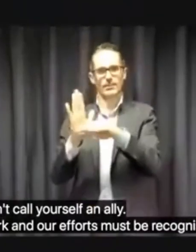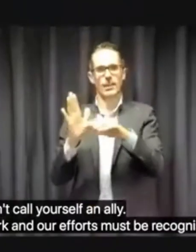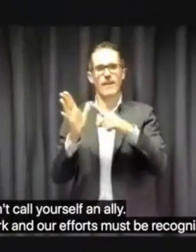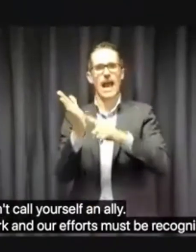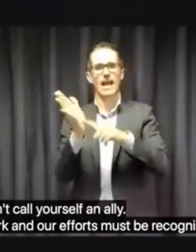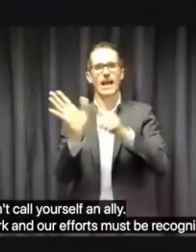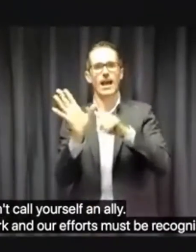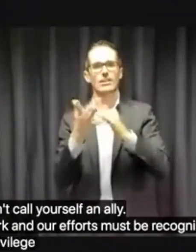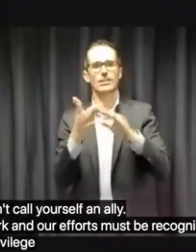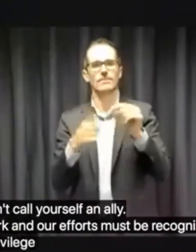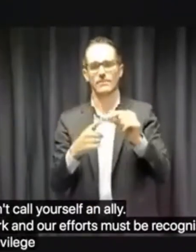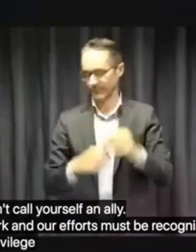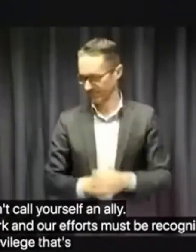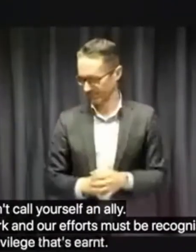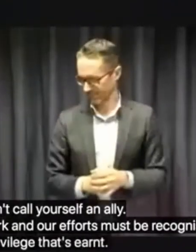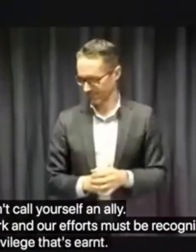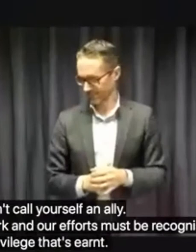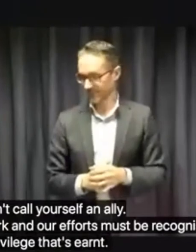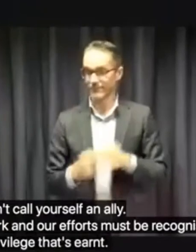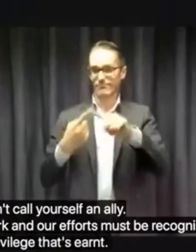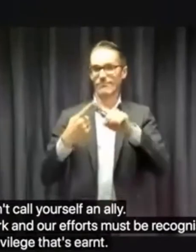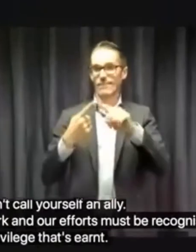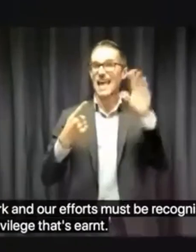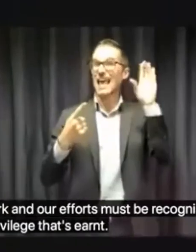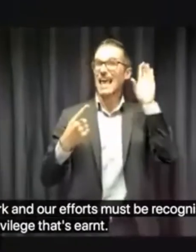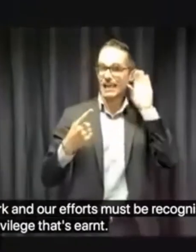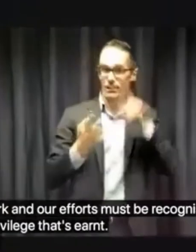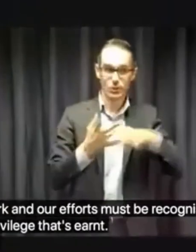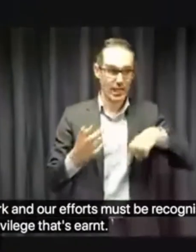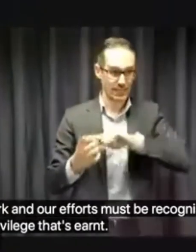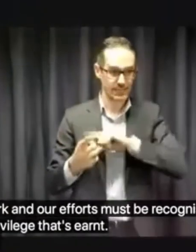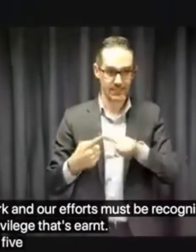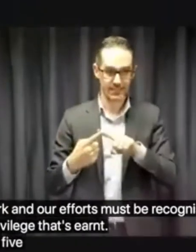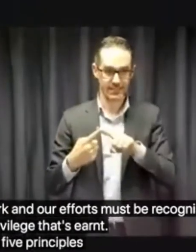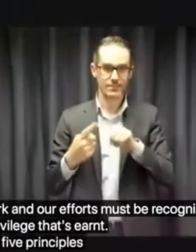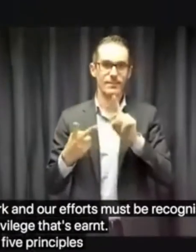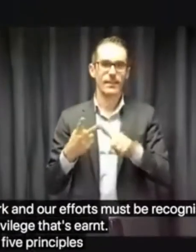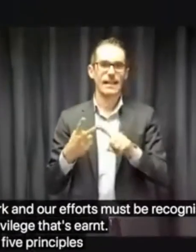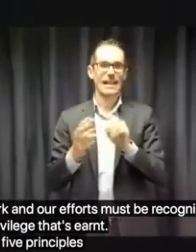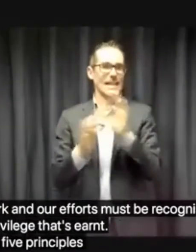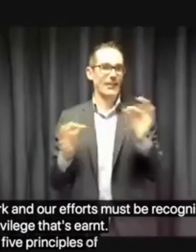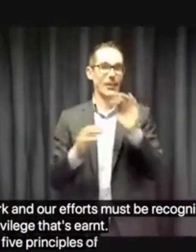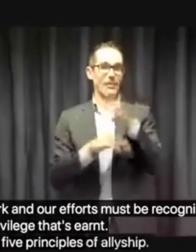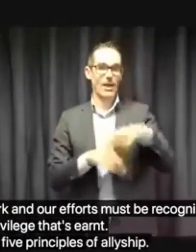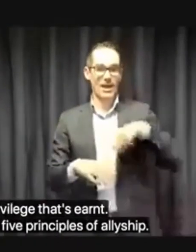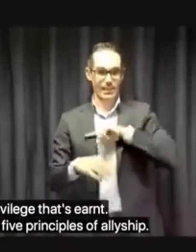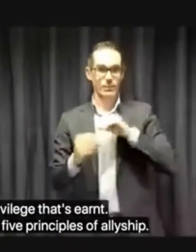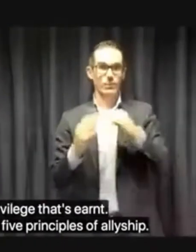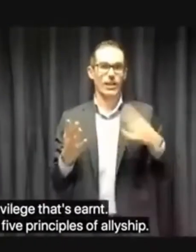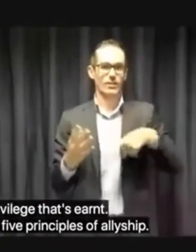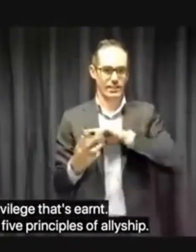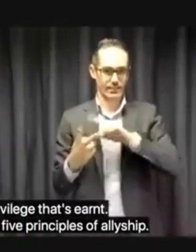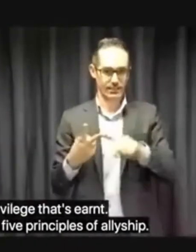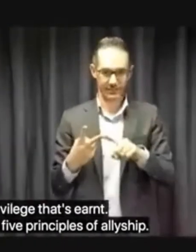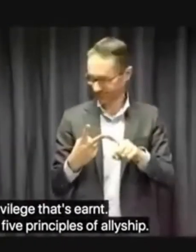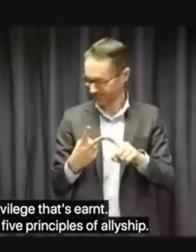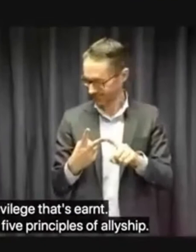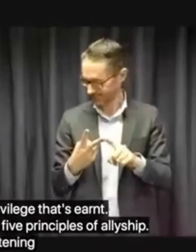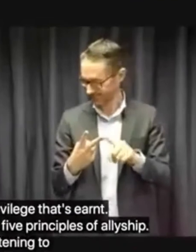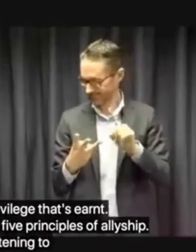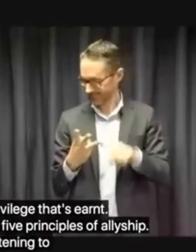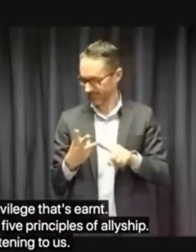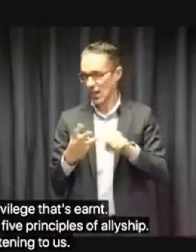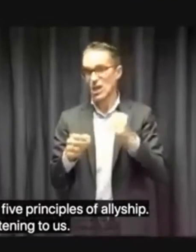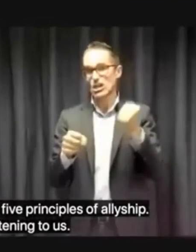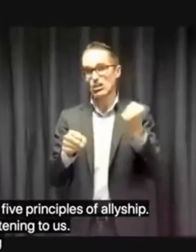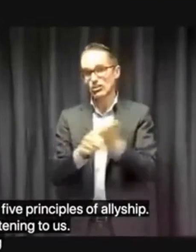So there's five principles of allyship. One, listening to us. Nothing about us without us.